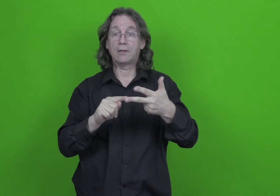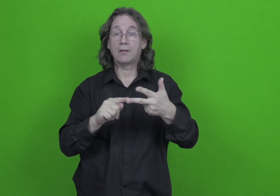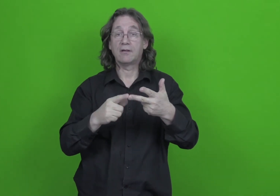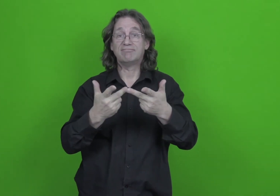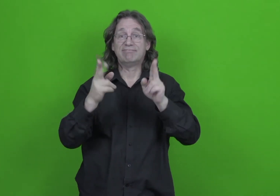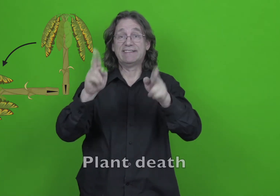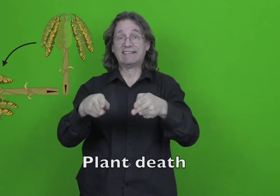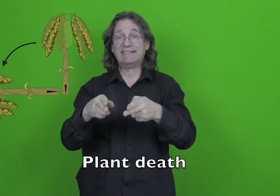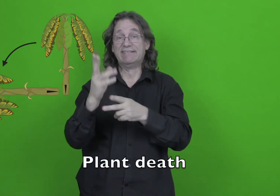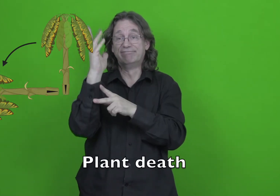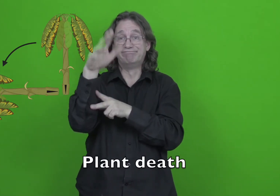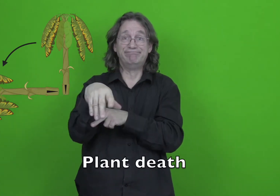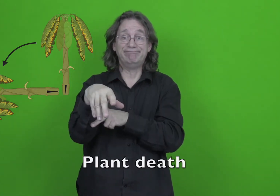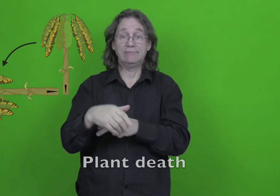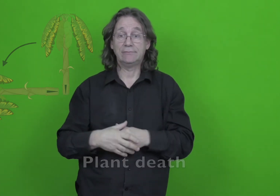Thirdly, the plant dies.